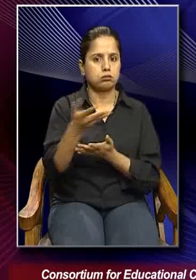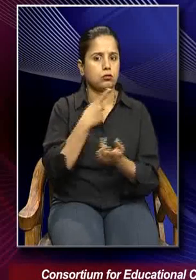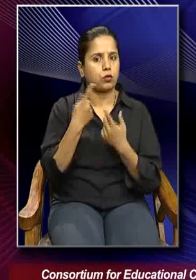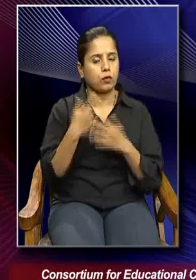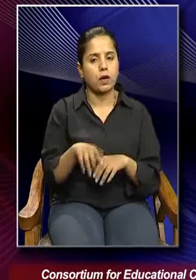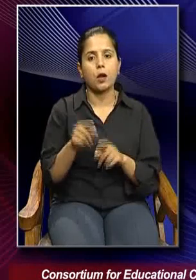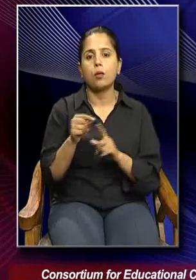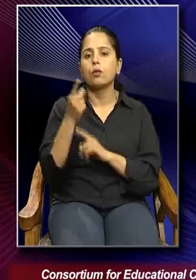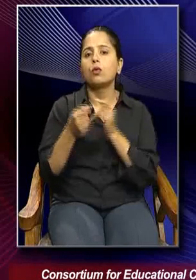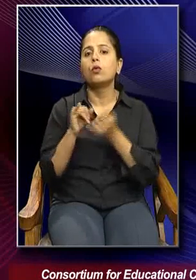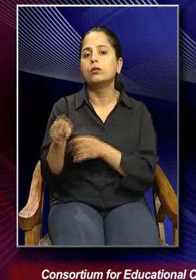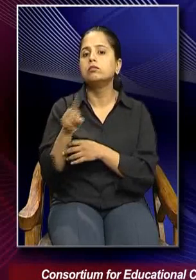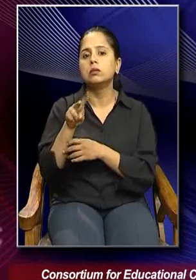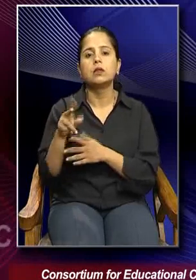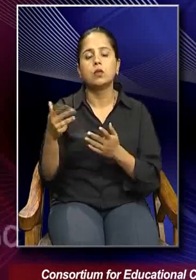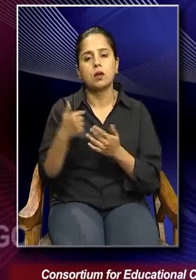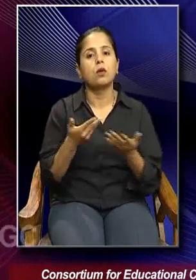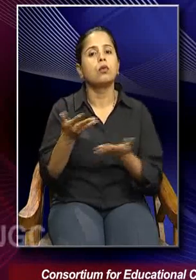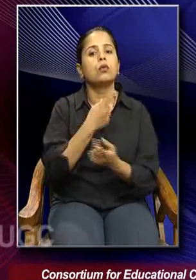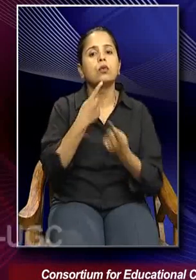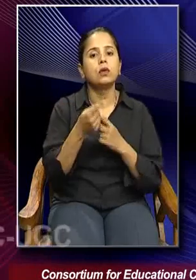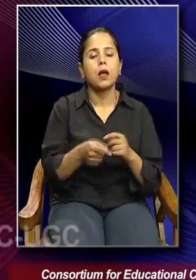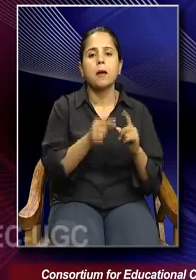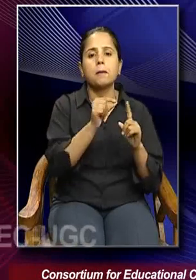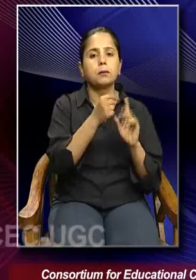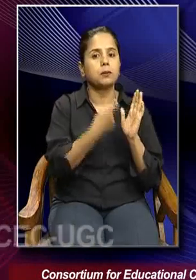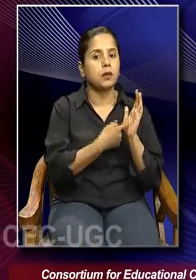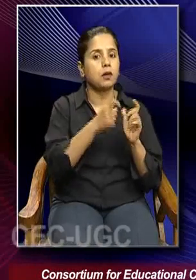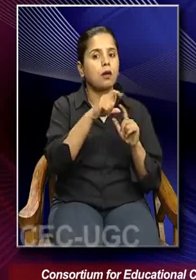is Purush, let us now discuss what is Prakriti.